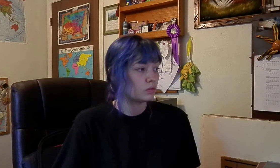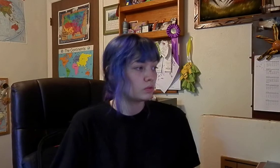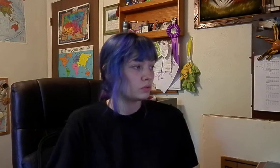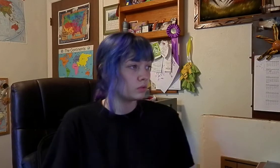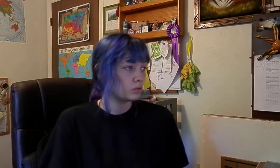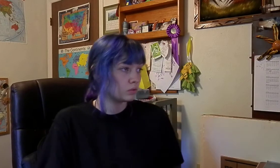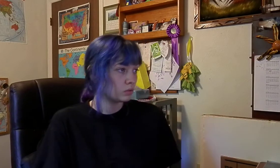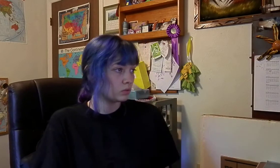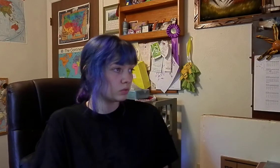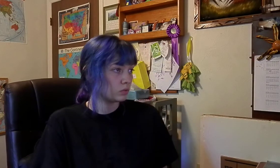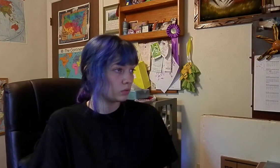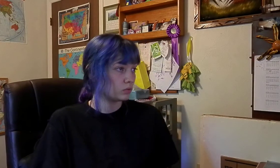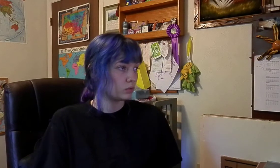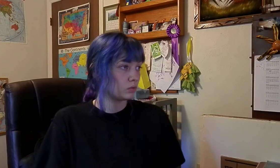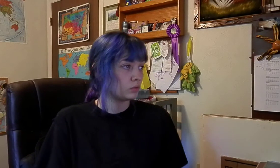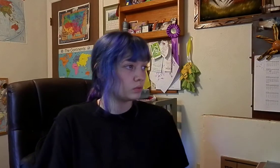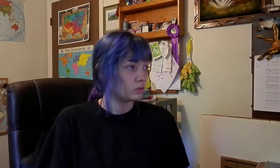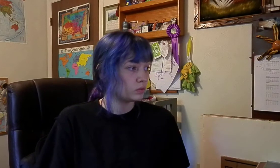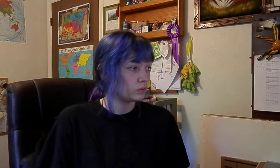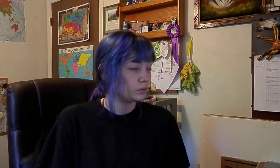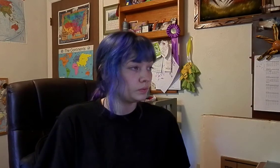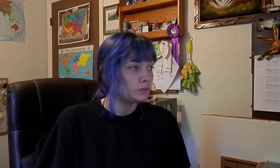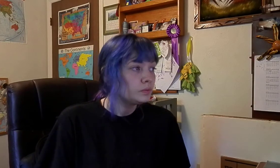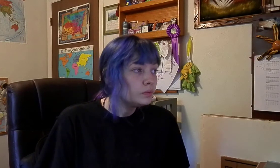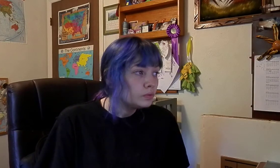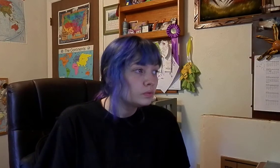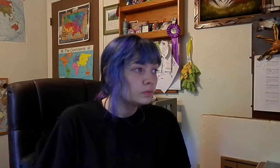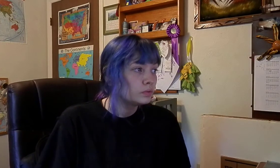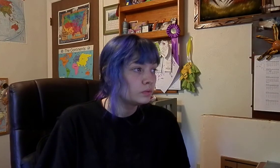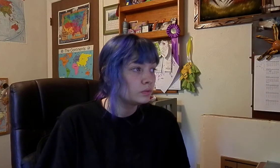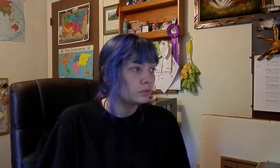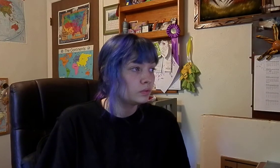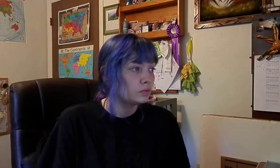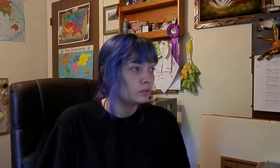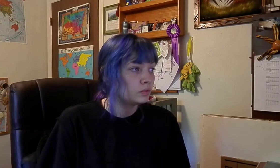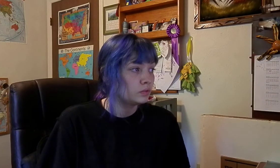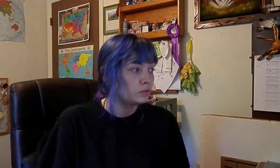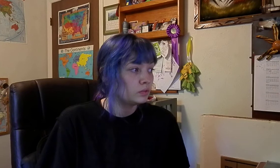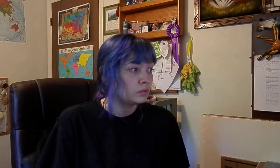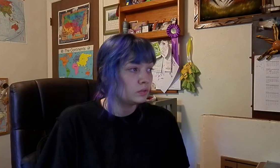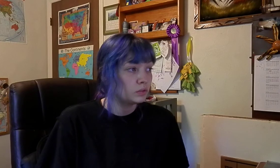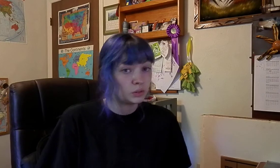So follow your directions here. Are you ready? Go forth and conquer.